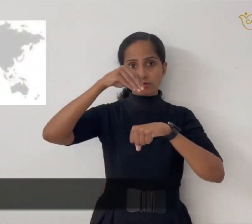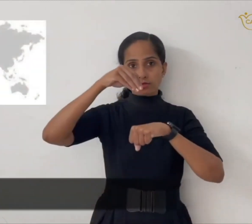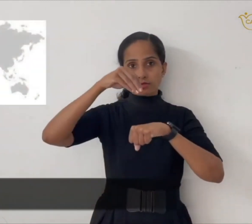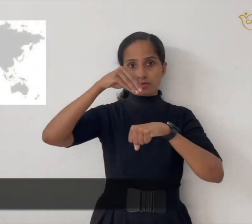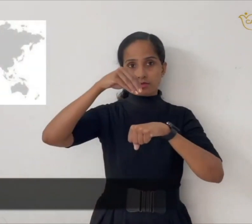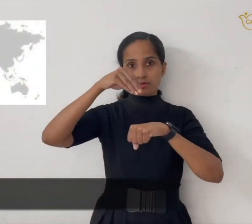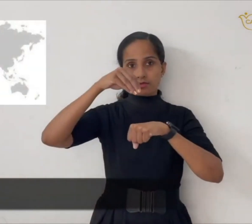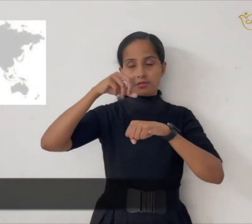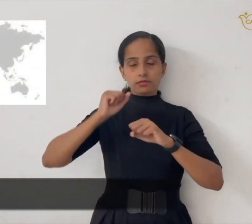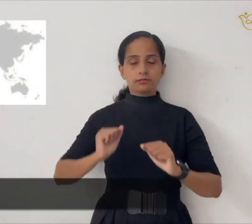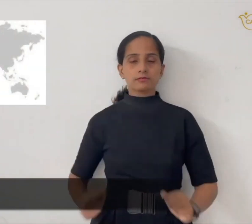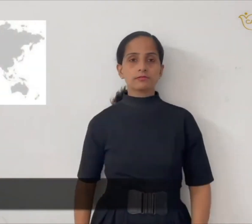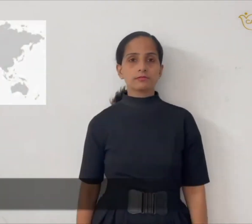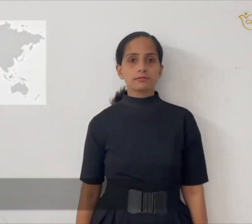Sweden.